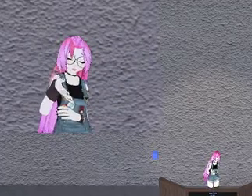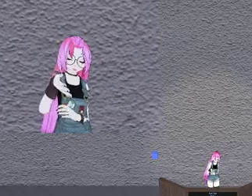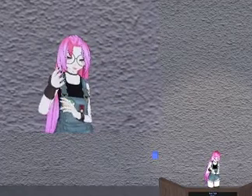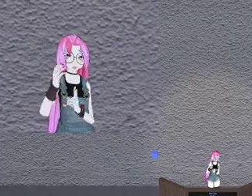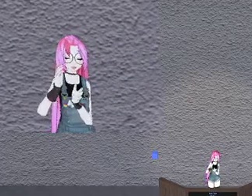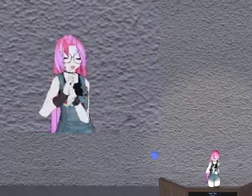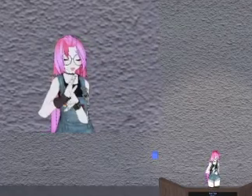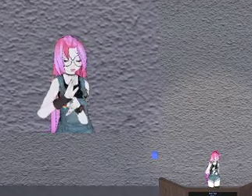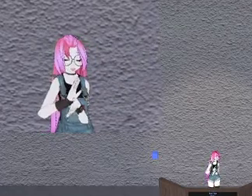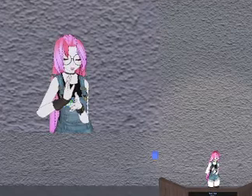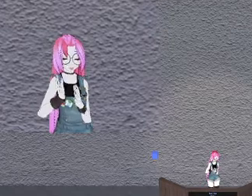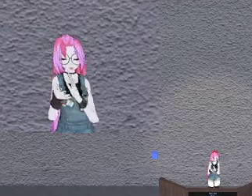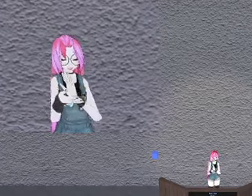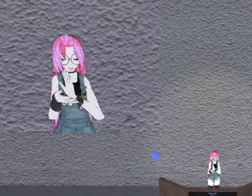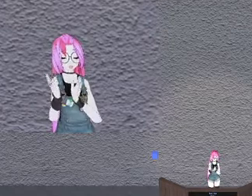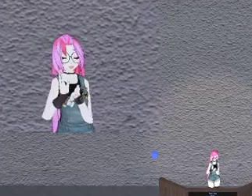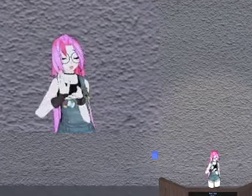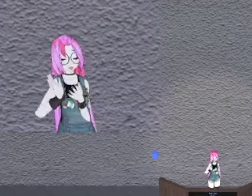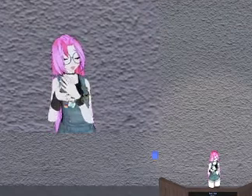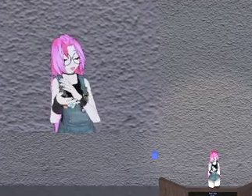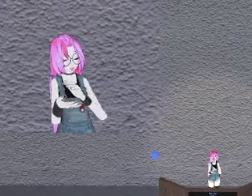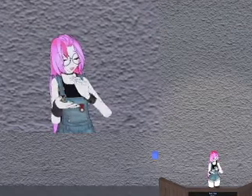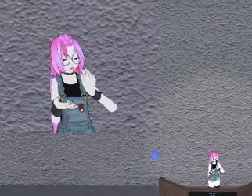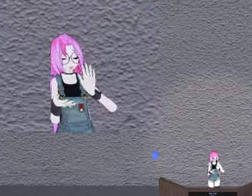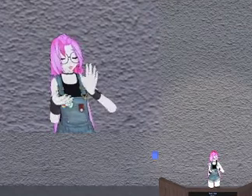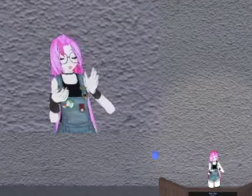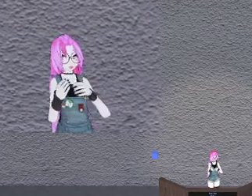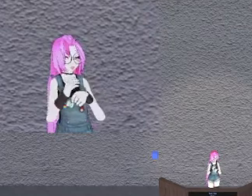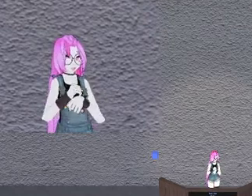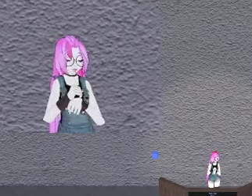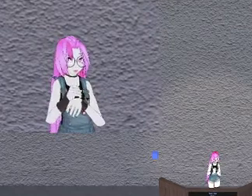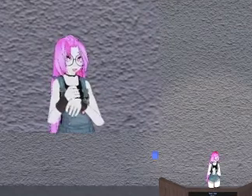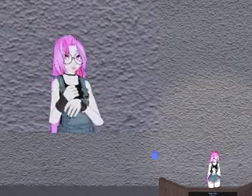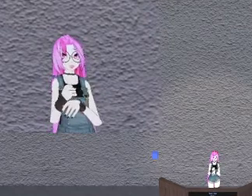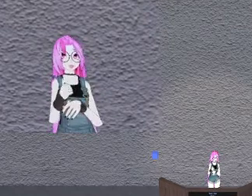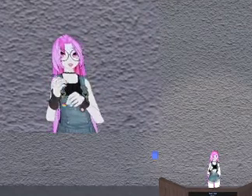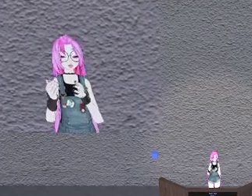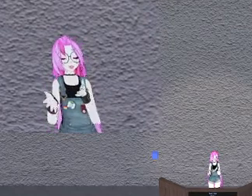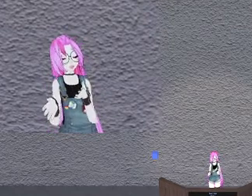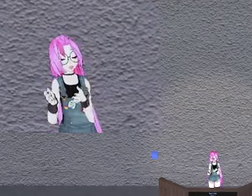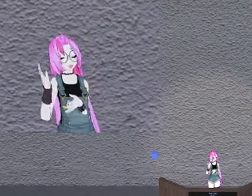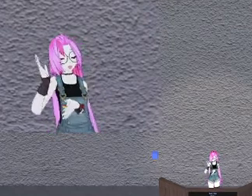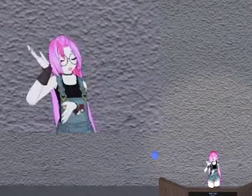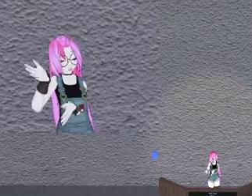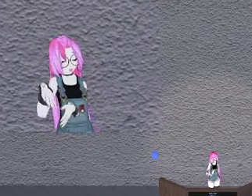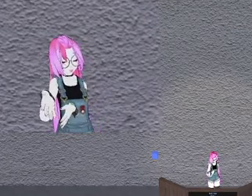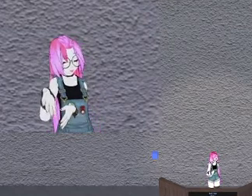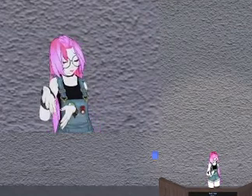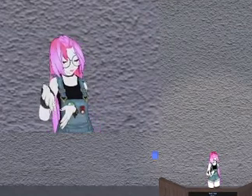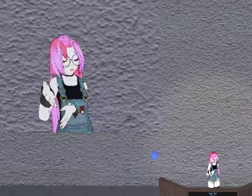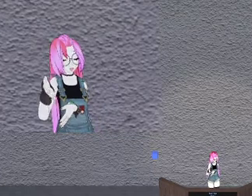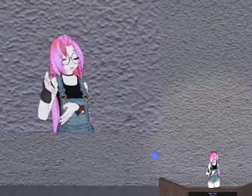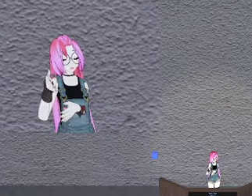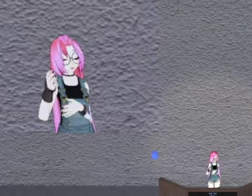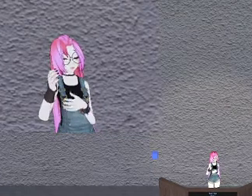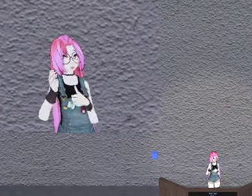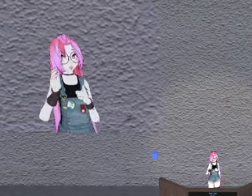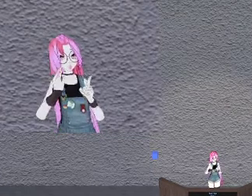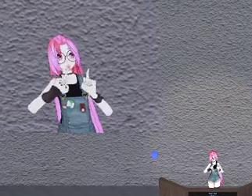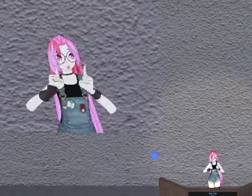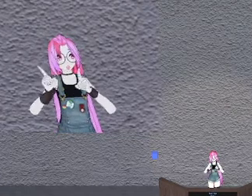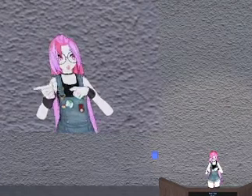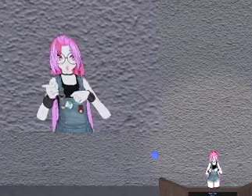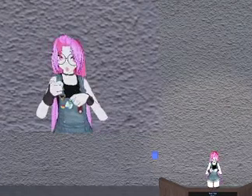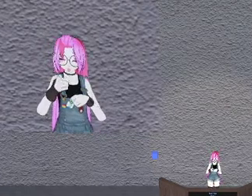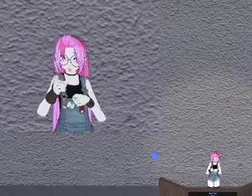future, college, or excuse me, school or college or work or whatever. And that does mean going to. But when